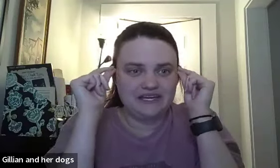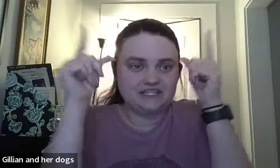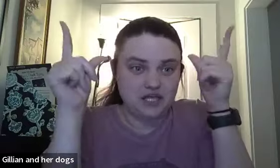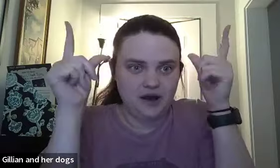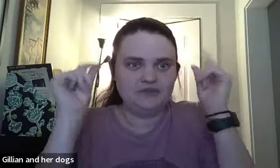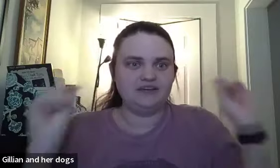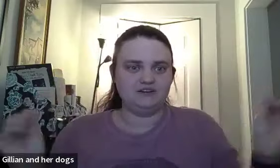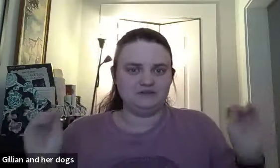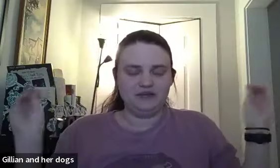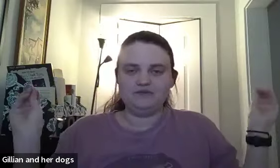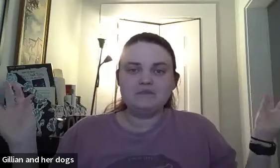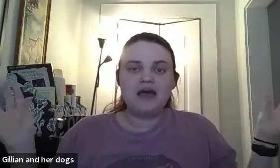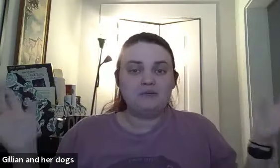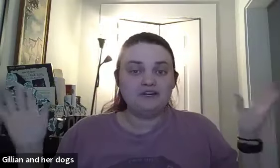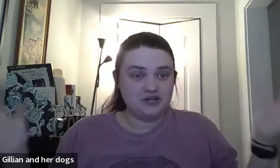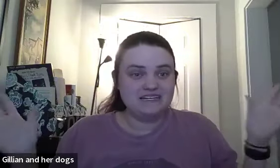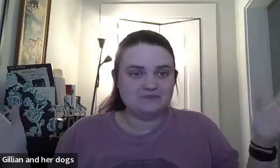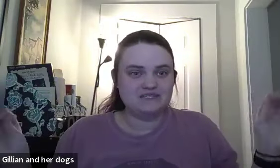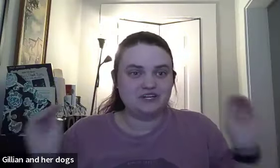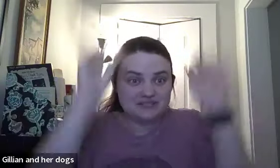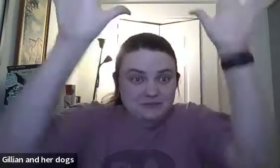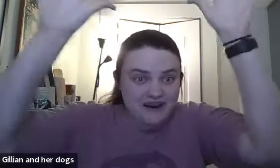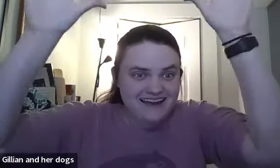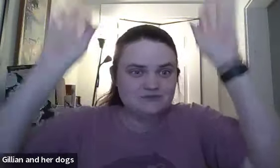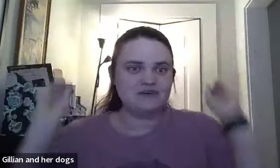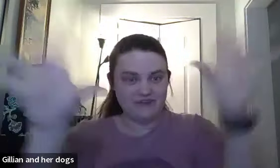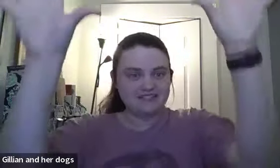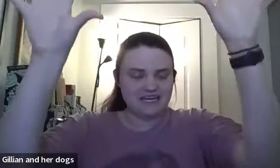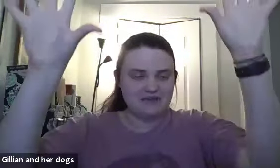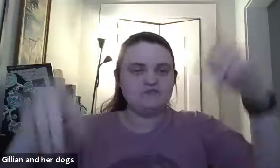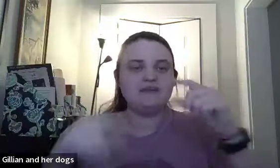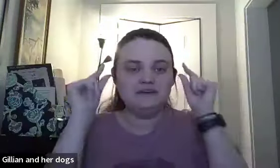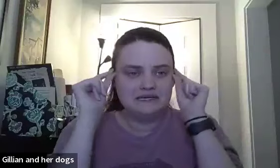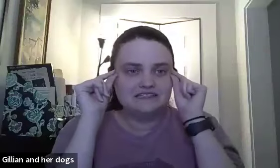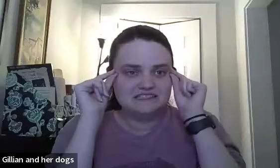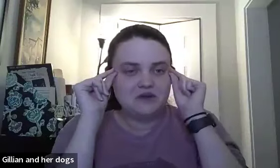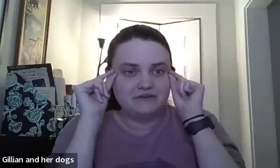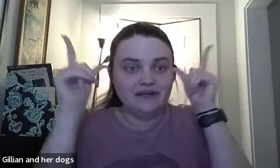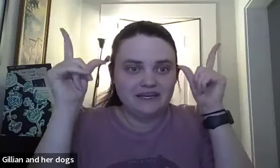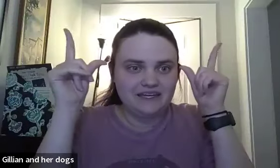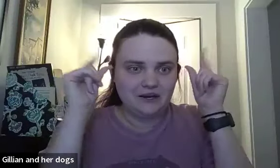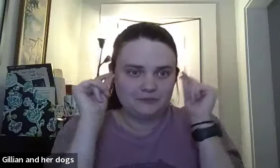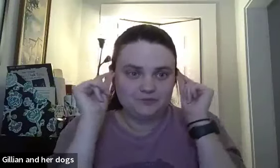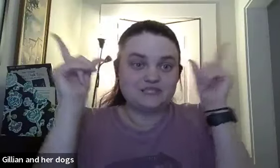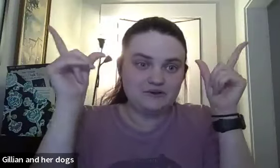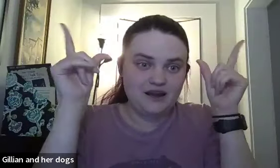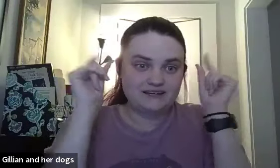like jump, like you're like, think about how when you're trying to surprise someone, you go surprise with the fast like hand movement. Same kind of here,